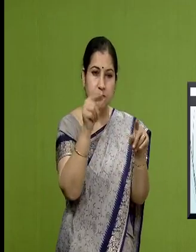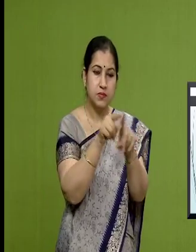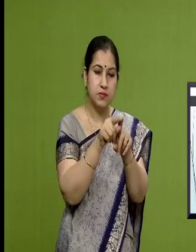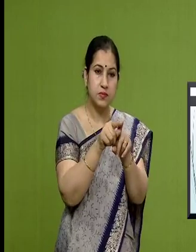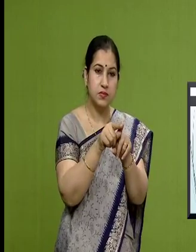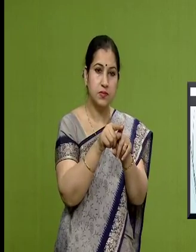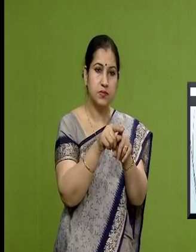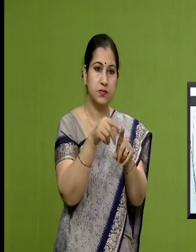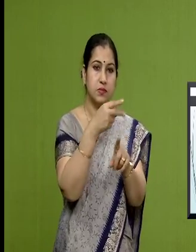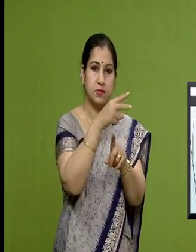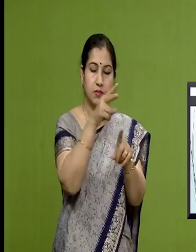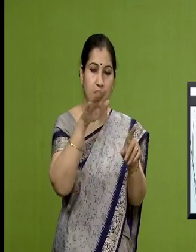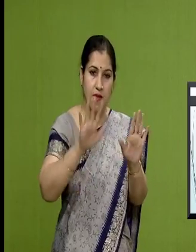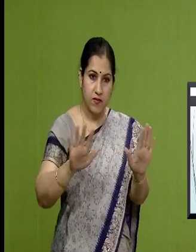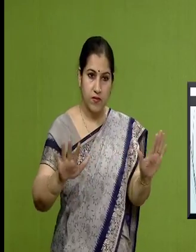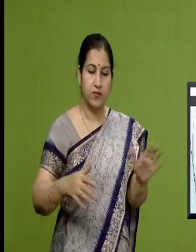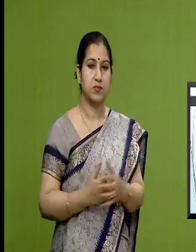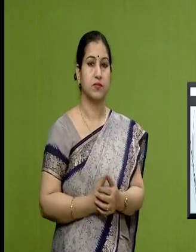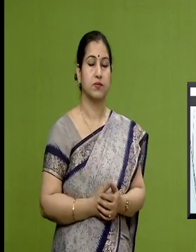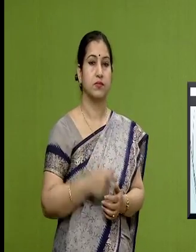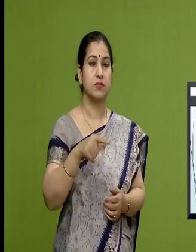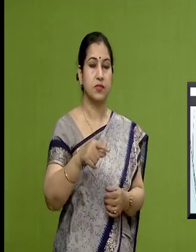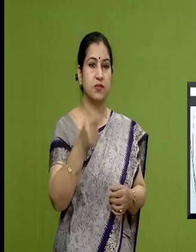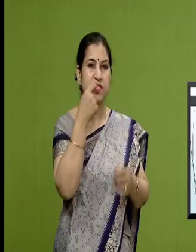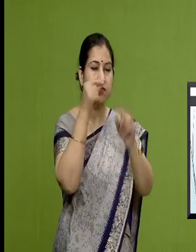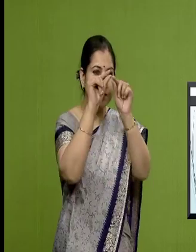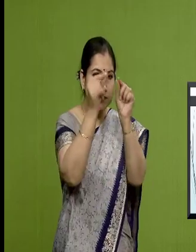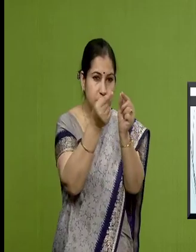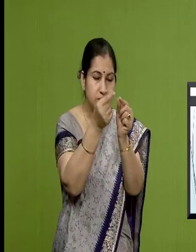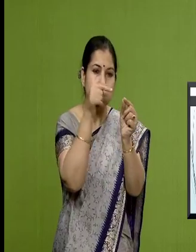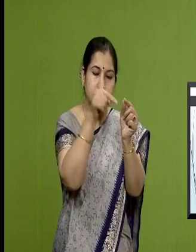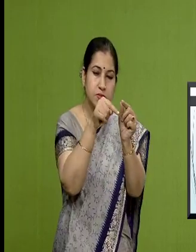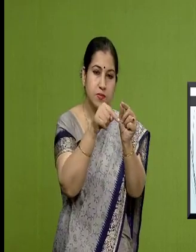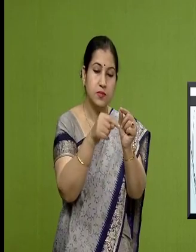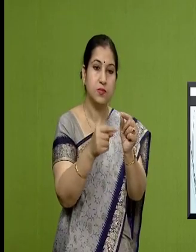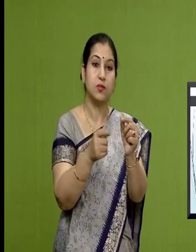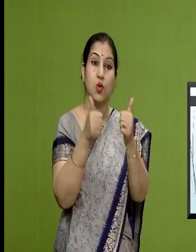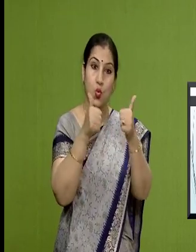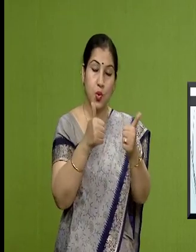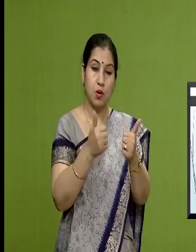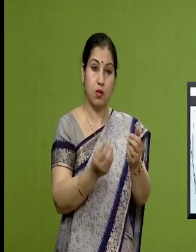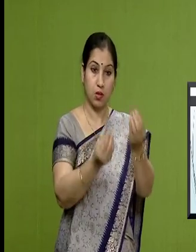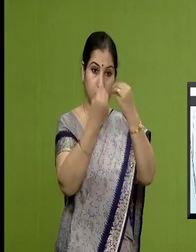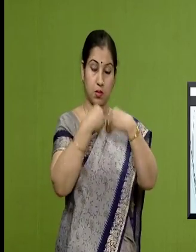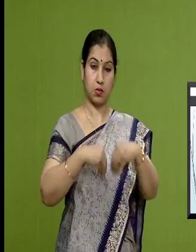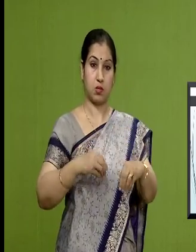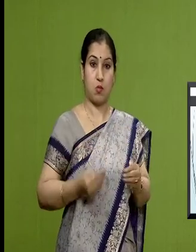gardencress seeds, garlic, which are considered to increase